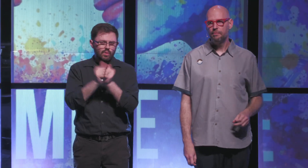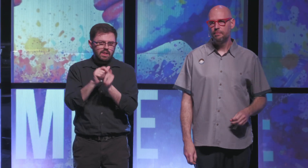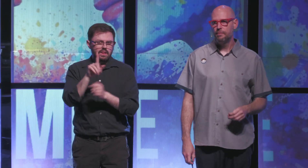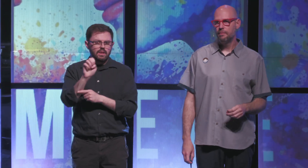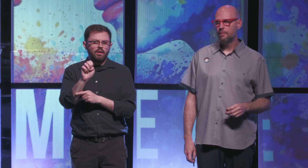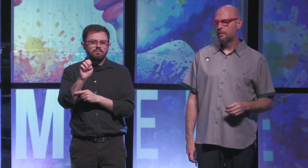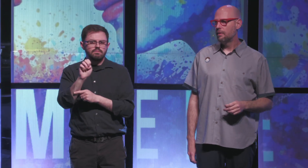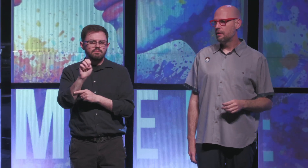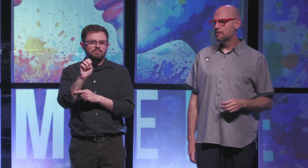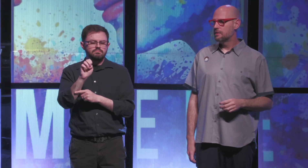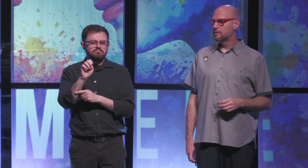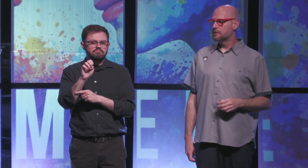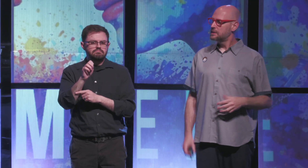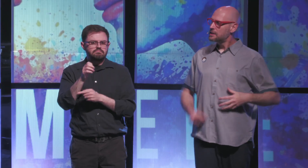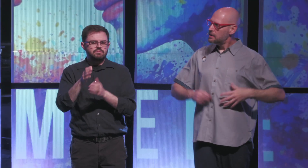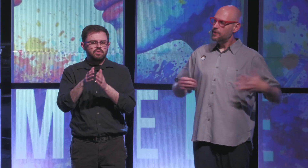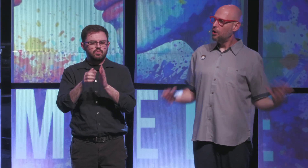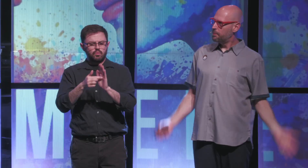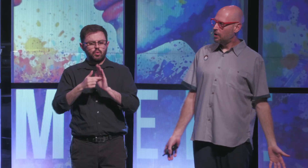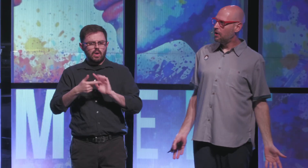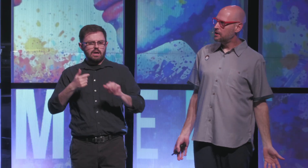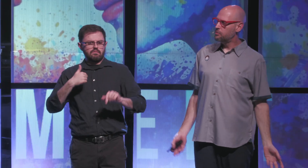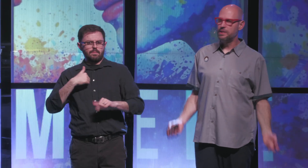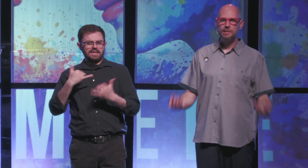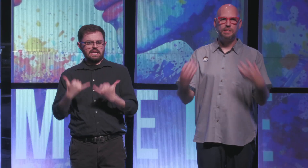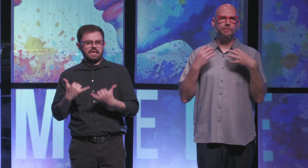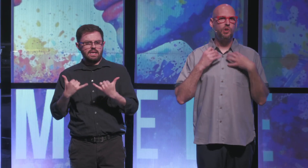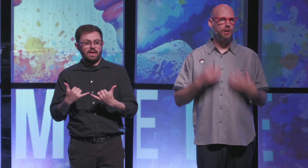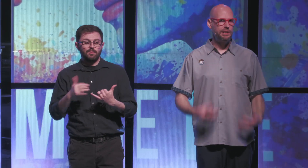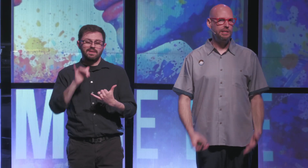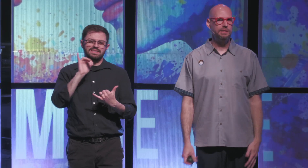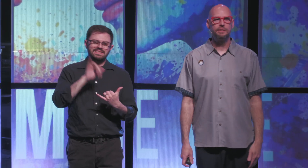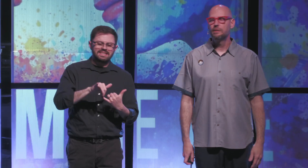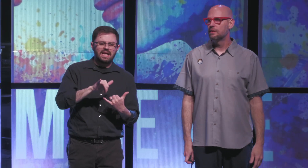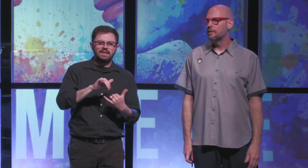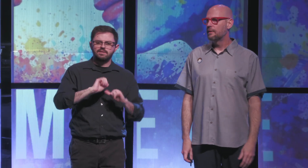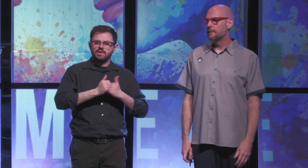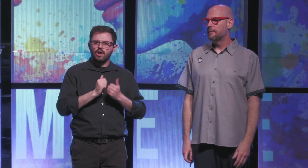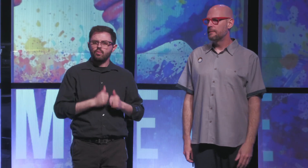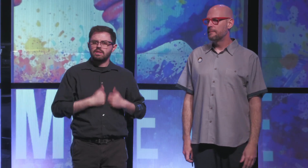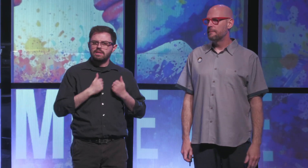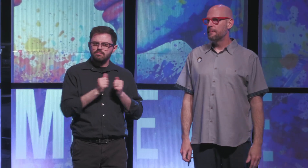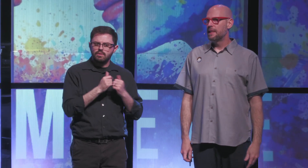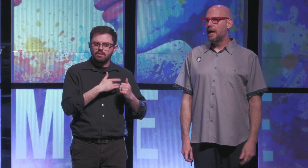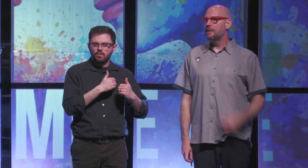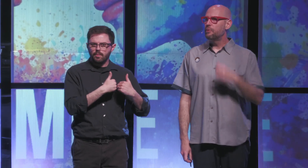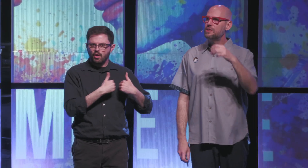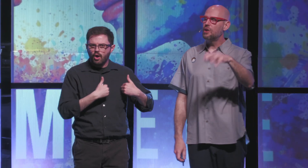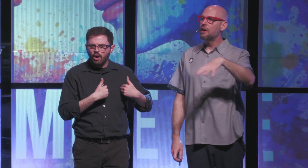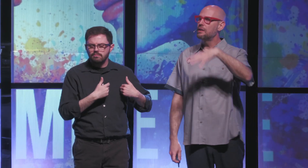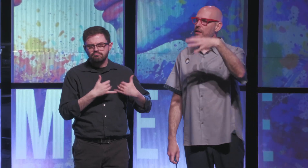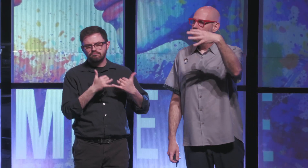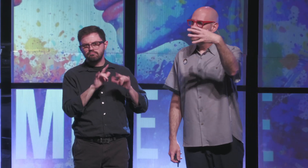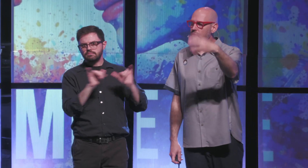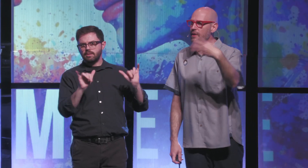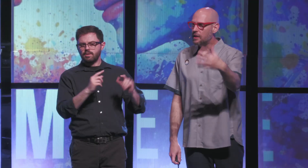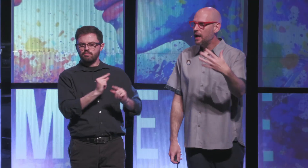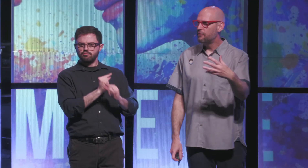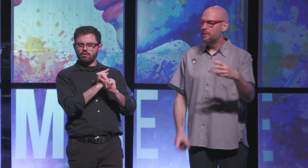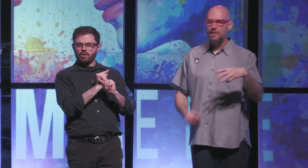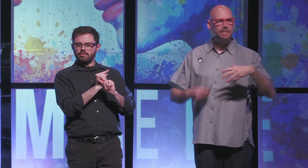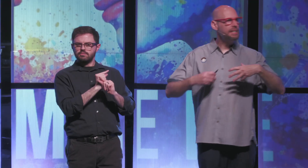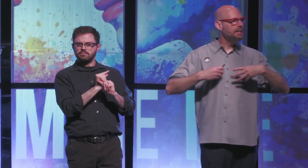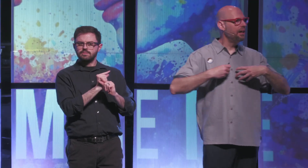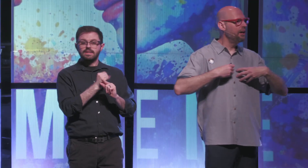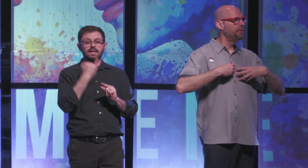moment? Because that's living open-hearted with a sense of guardedness. And if we start living